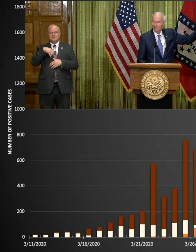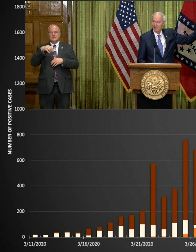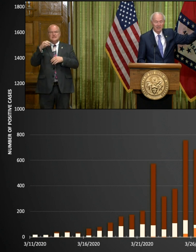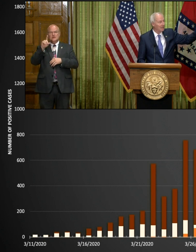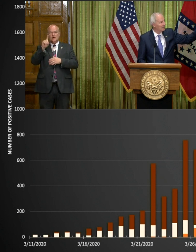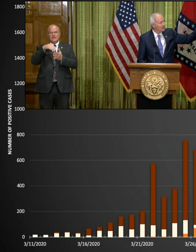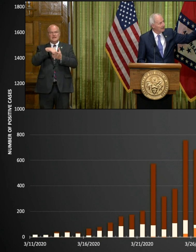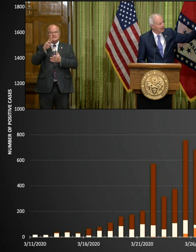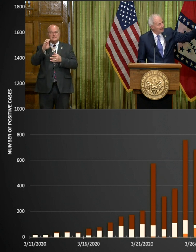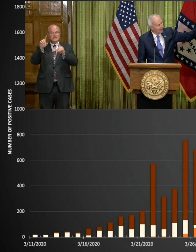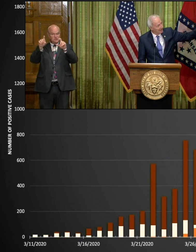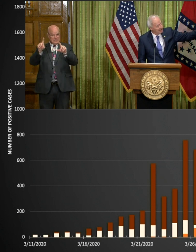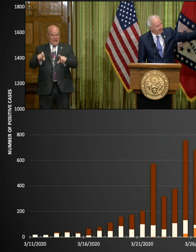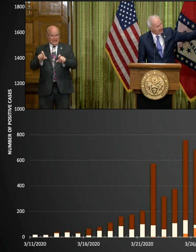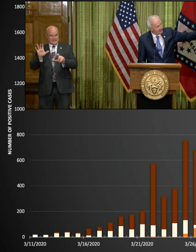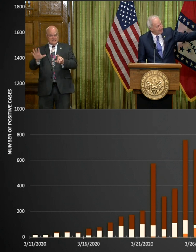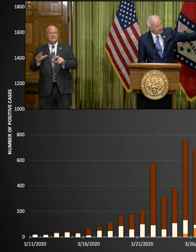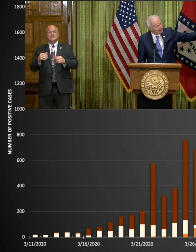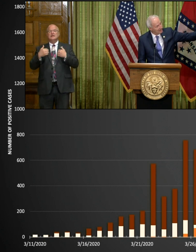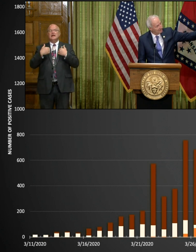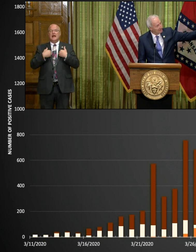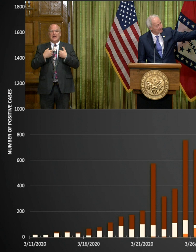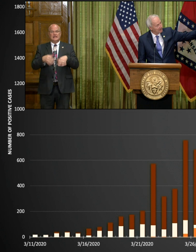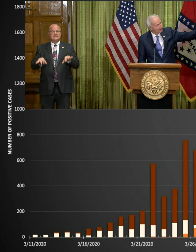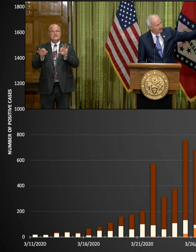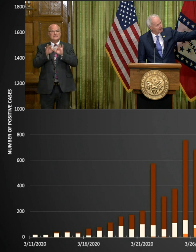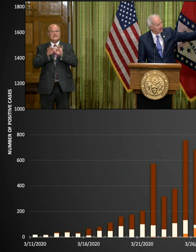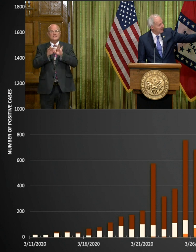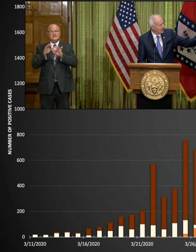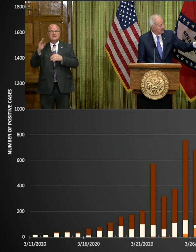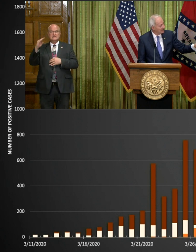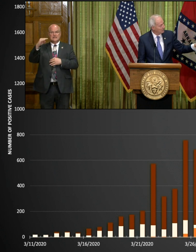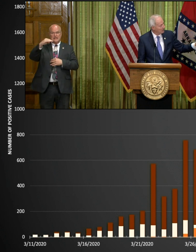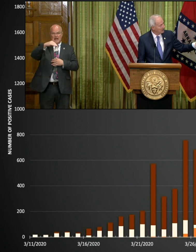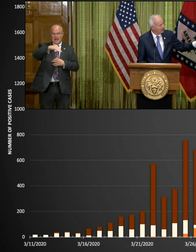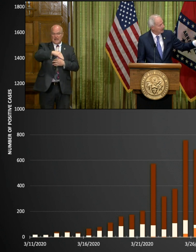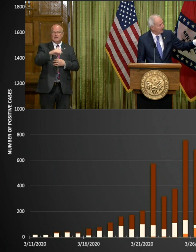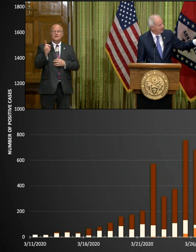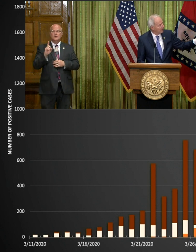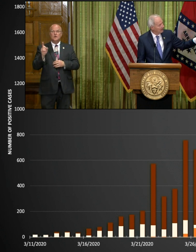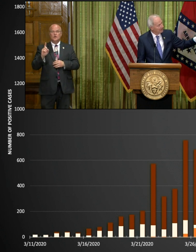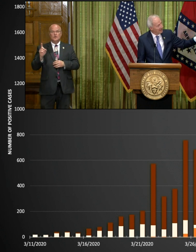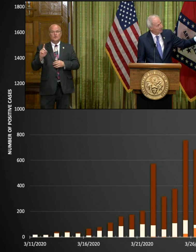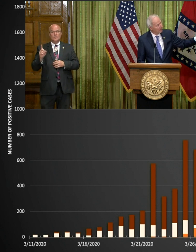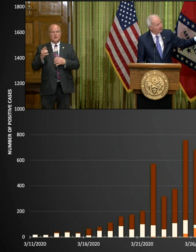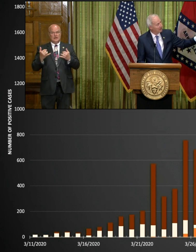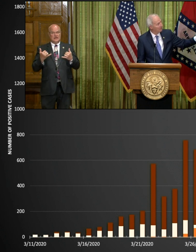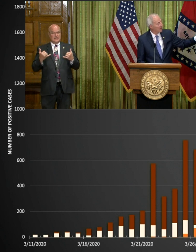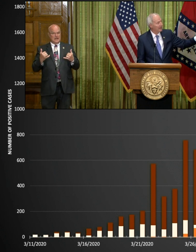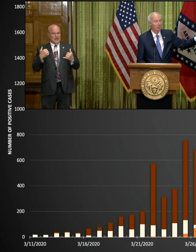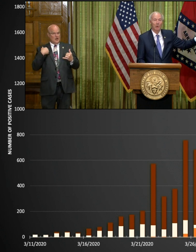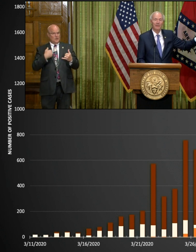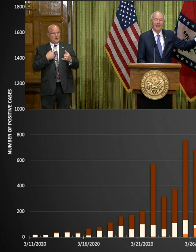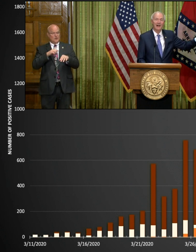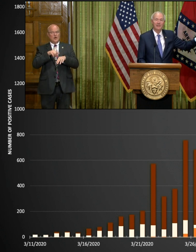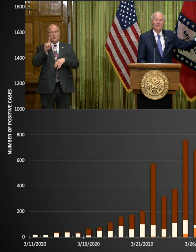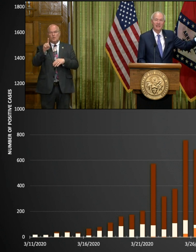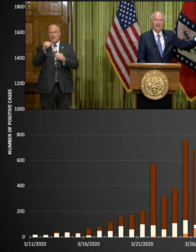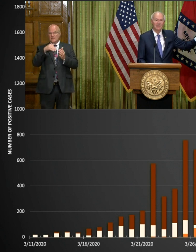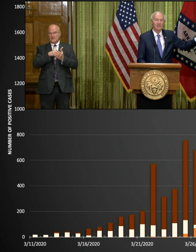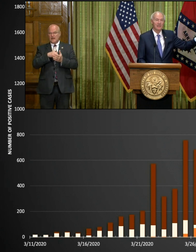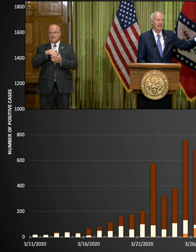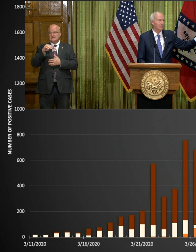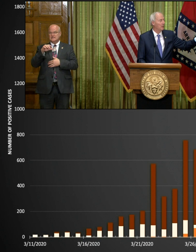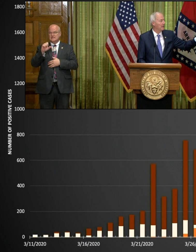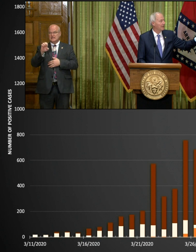tests that have been done, it's had a significant decline where now we are right at